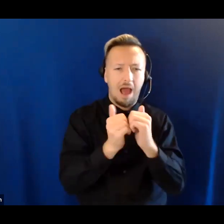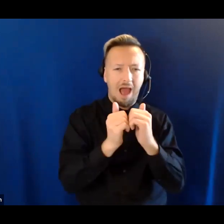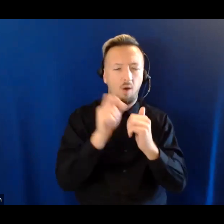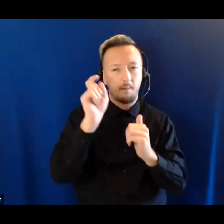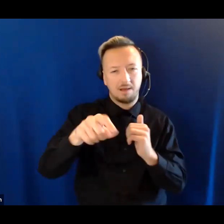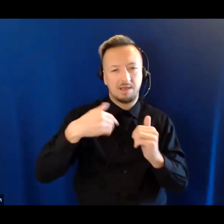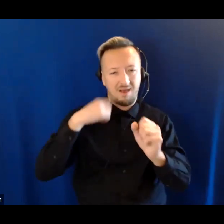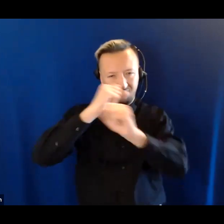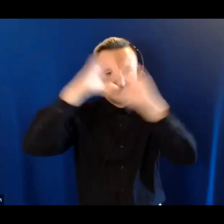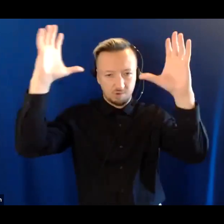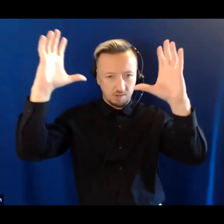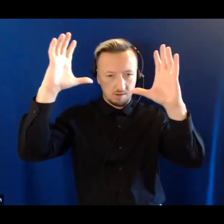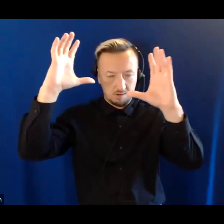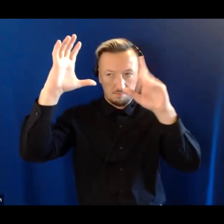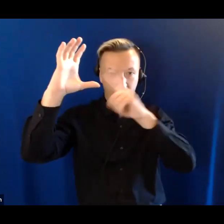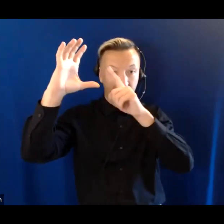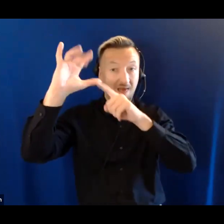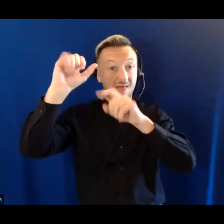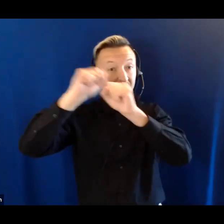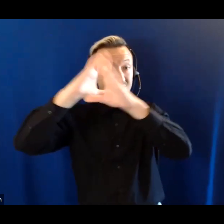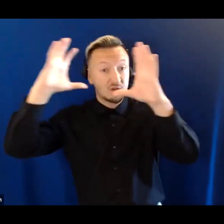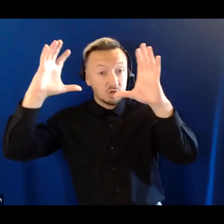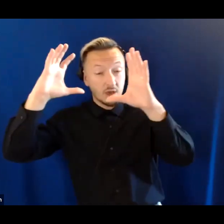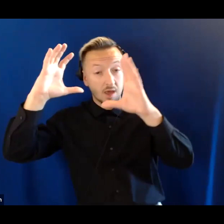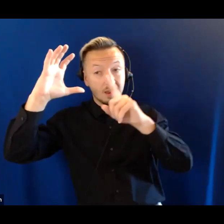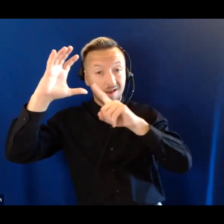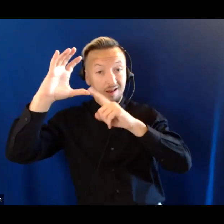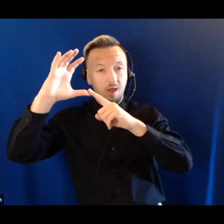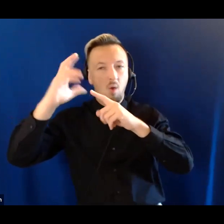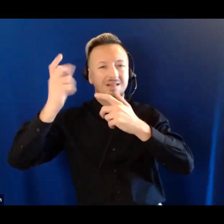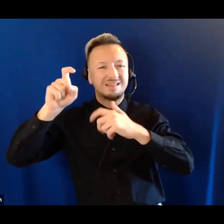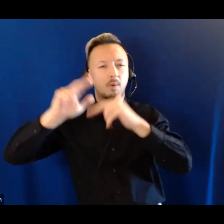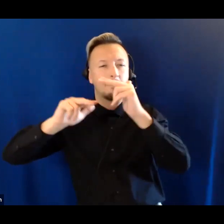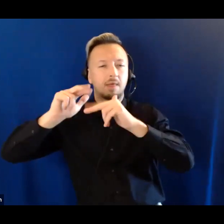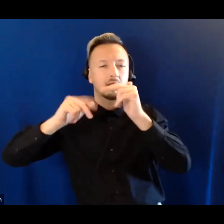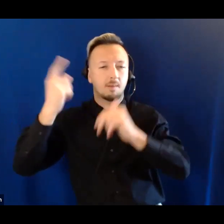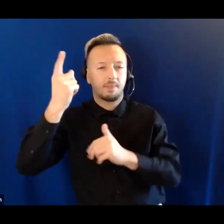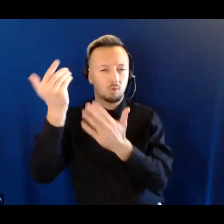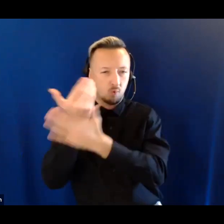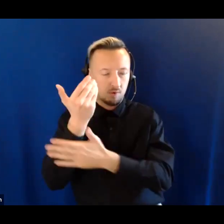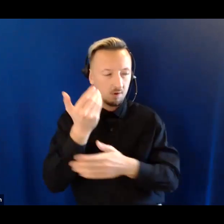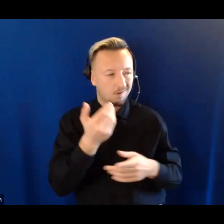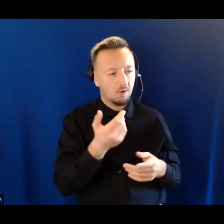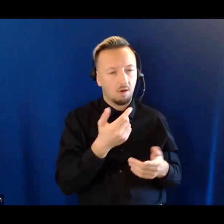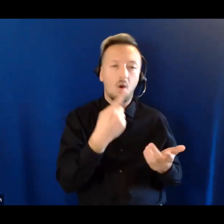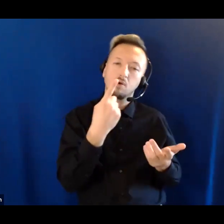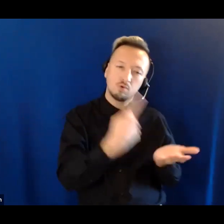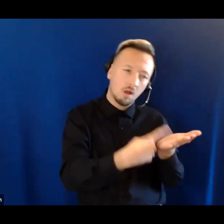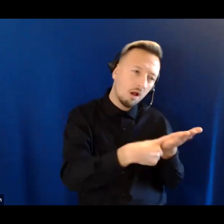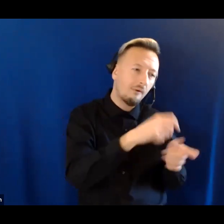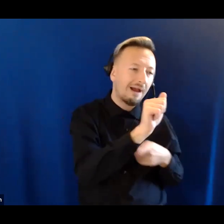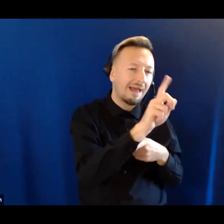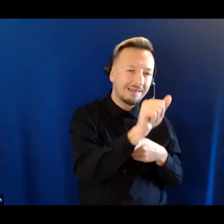looks like the building of something new. It's not just talking about the ADA as this thing that is somehow liberating people.